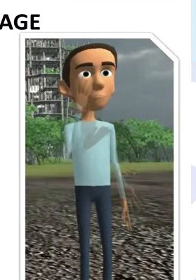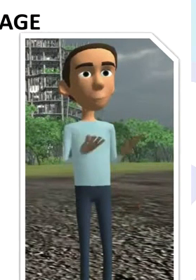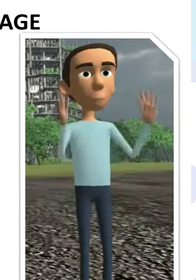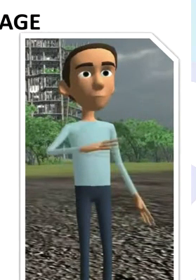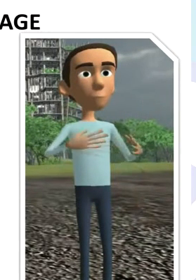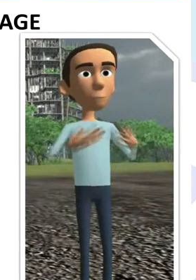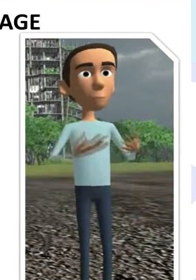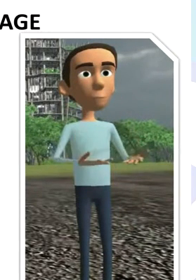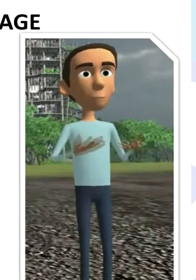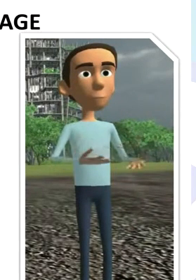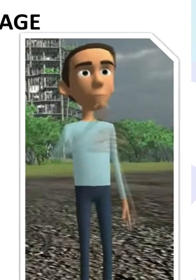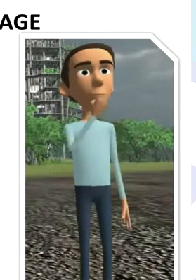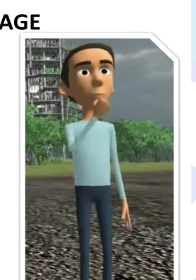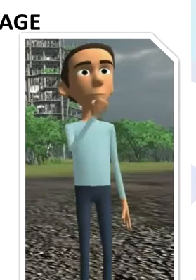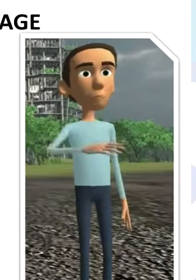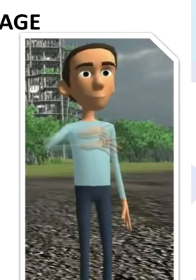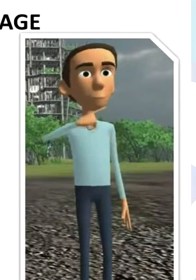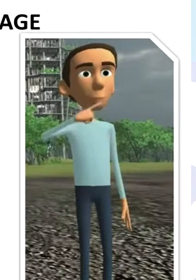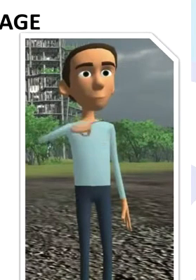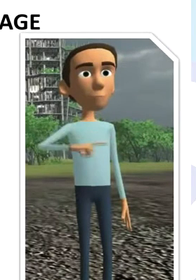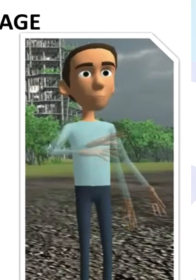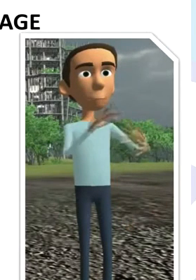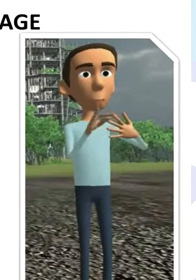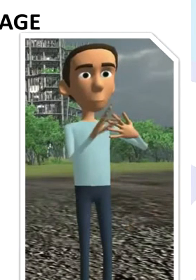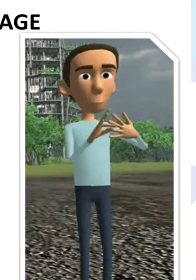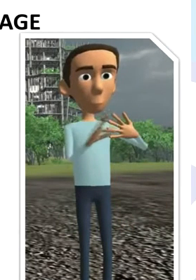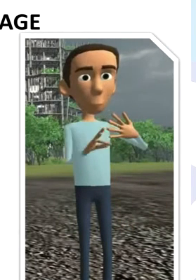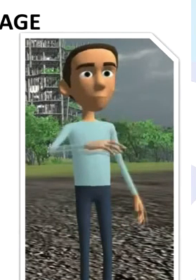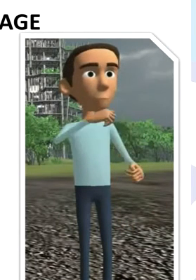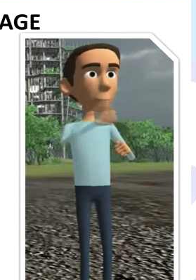So we did some research and we found out that